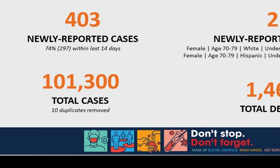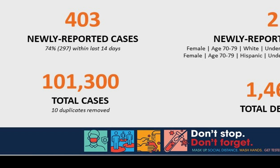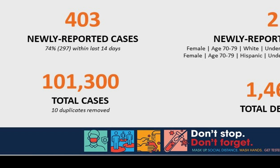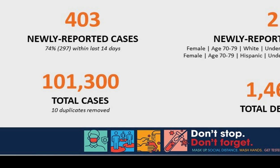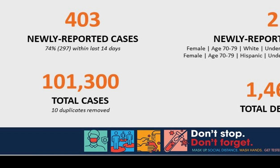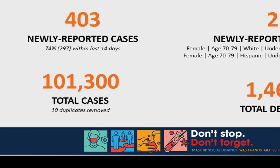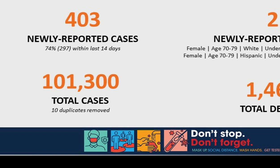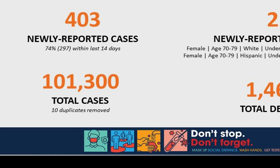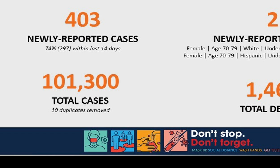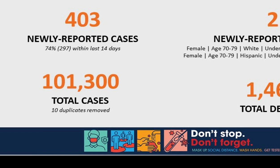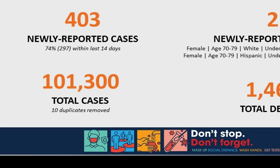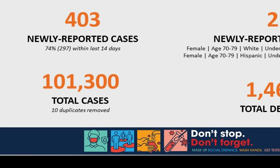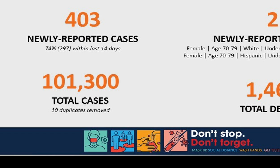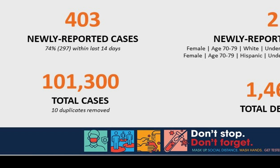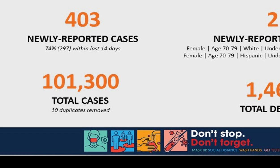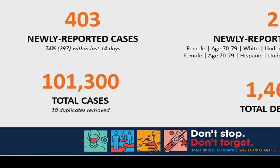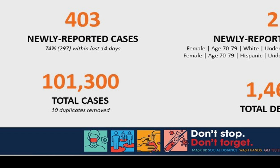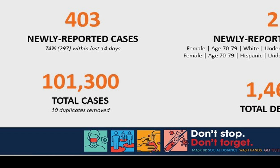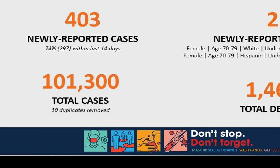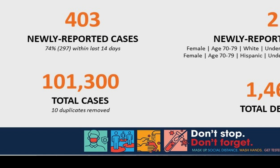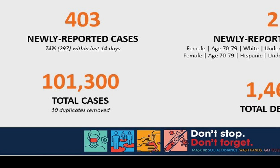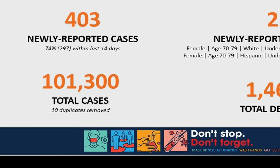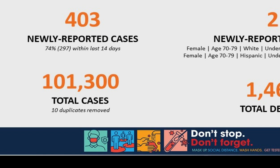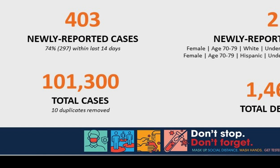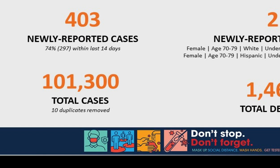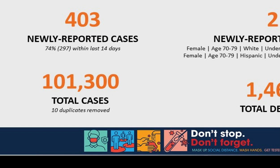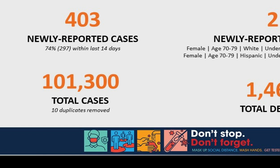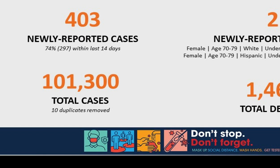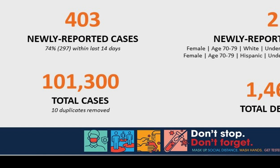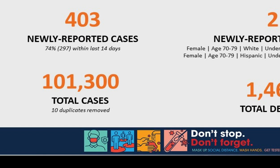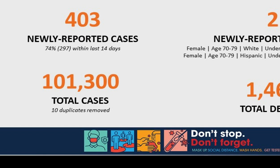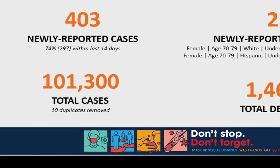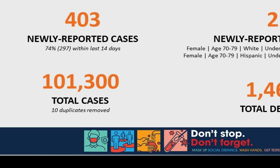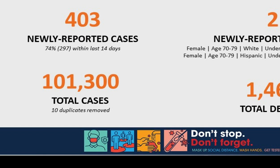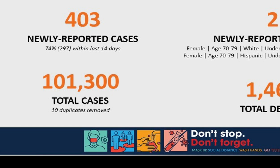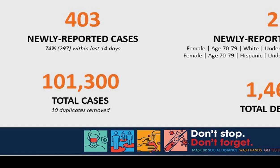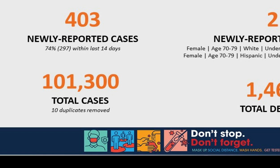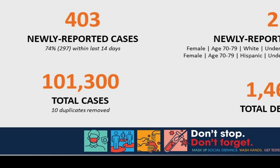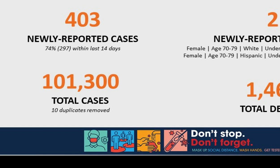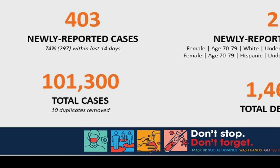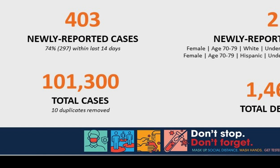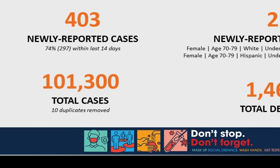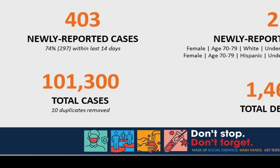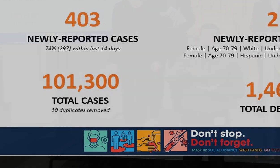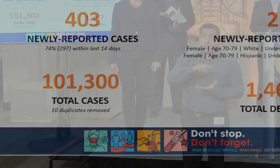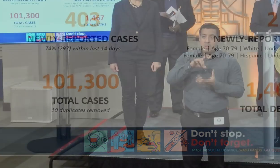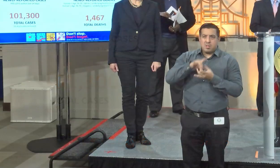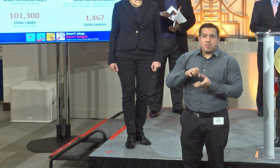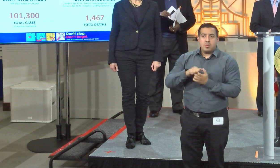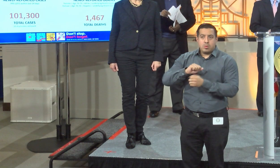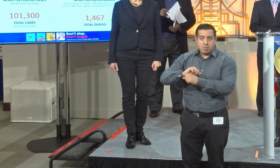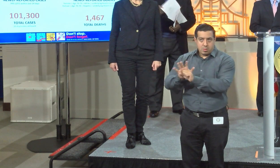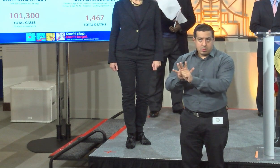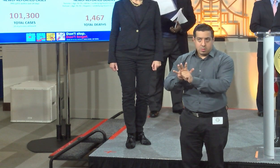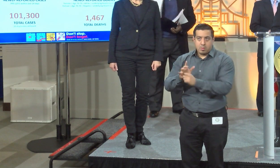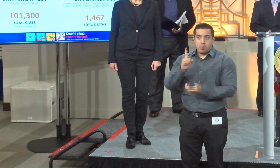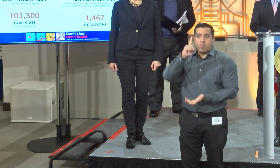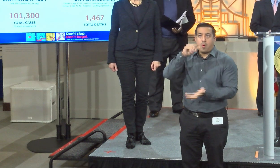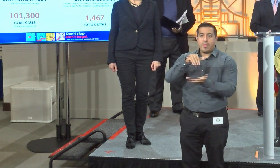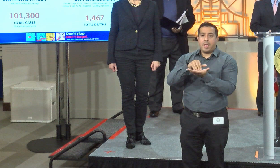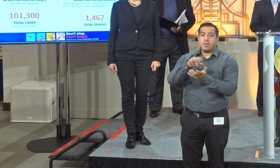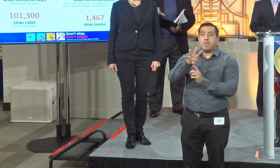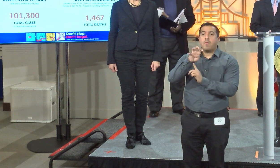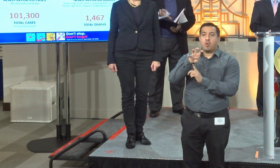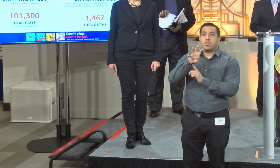of COVID-19. And that brings our total count in terms of people dying from this virus to